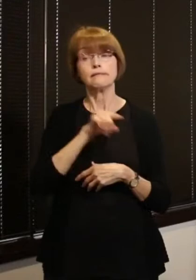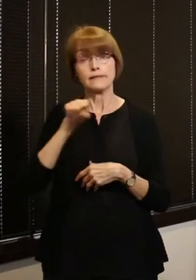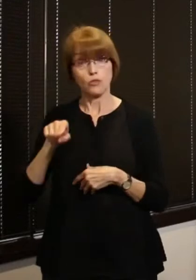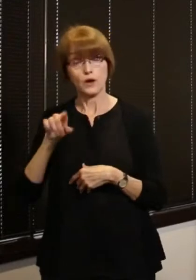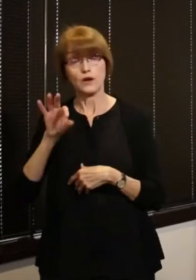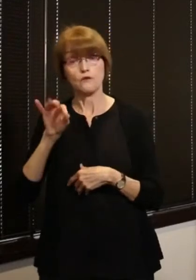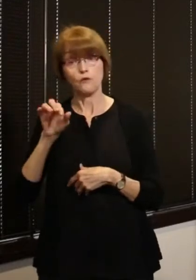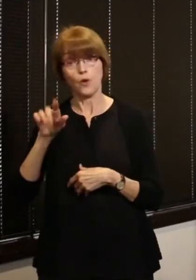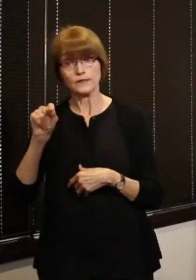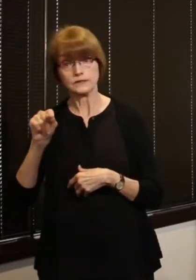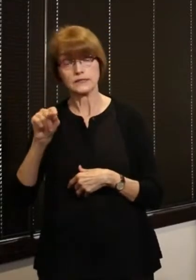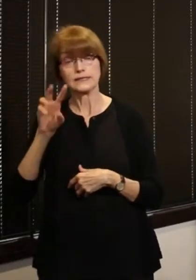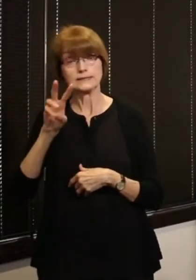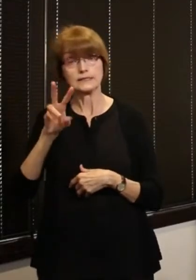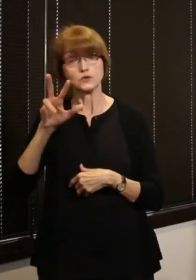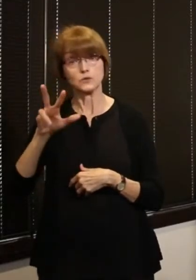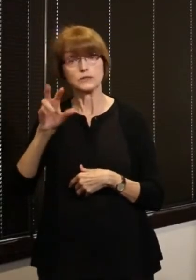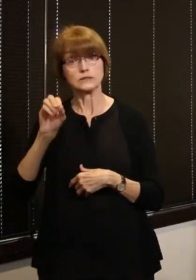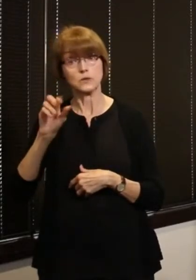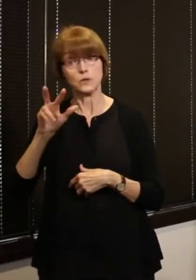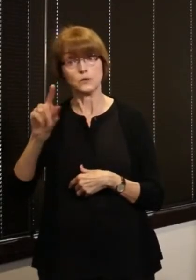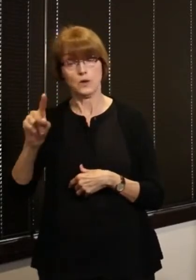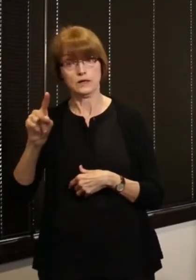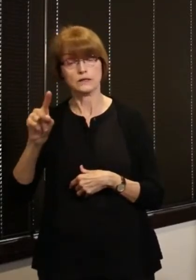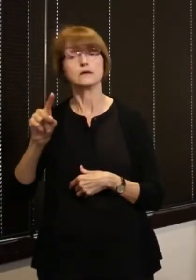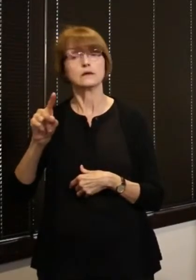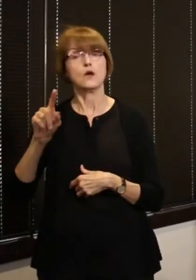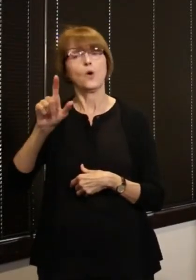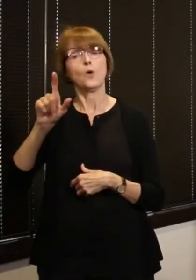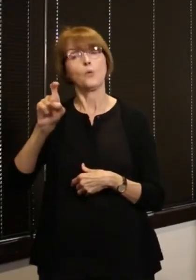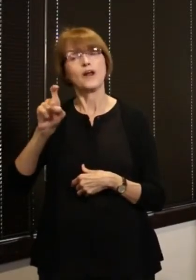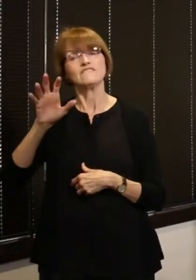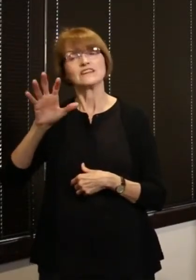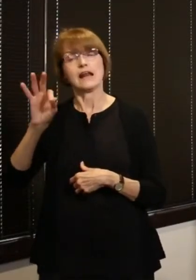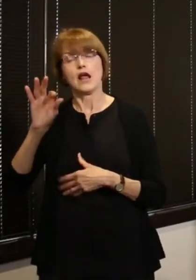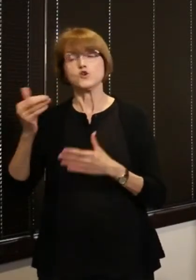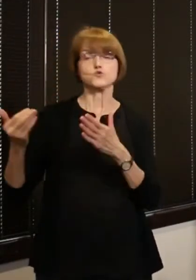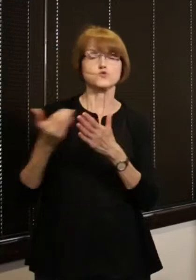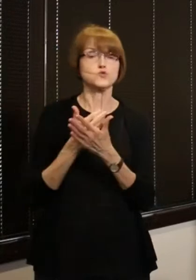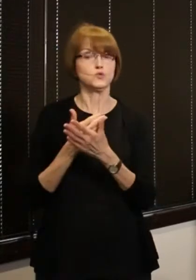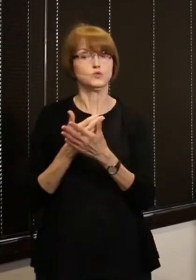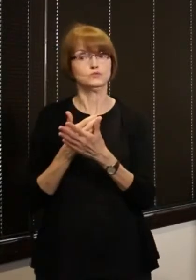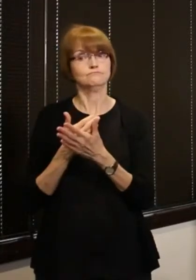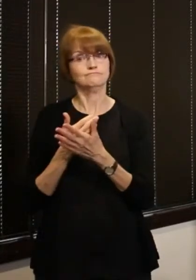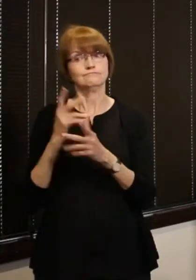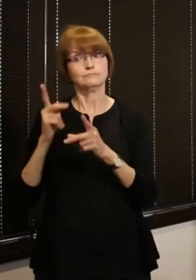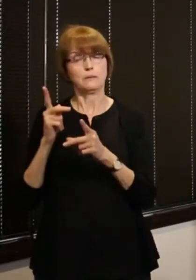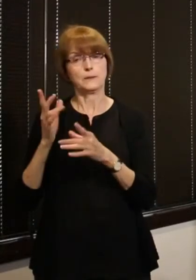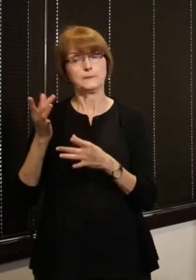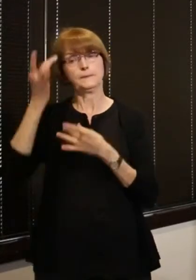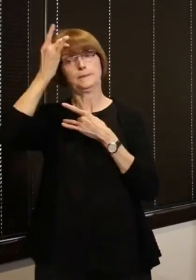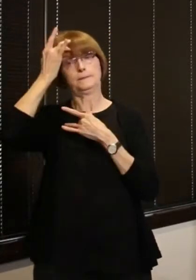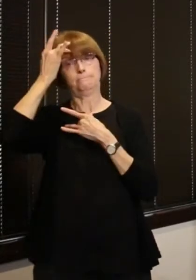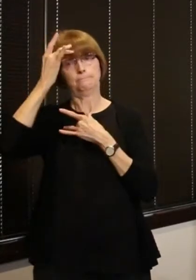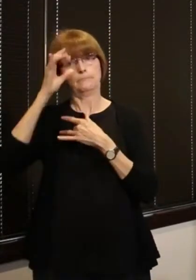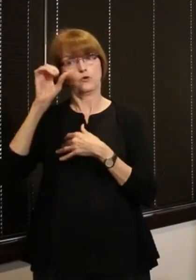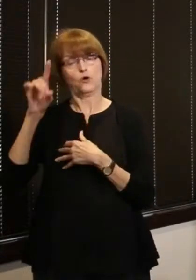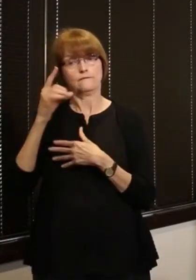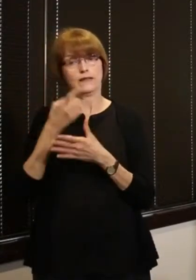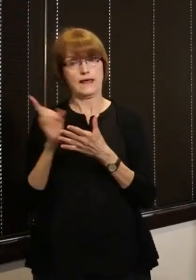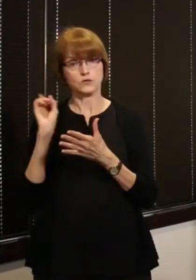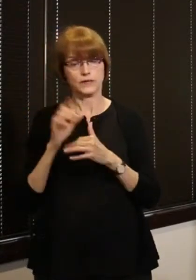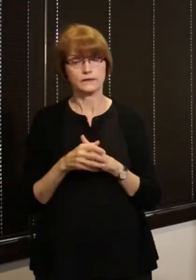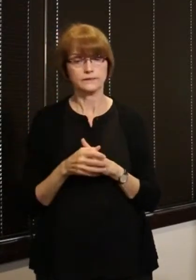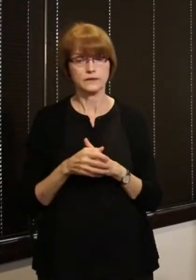the 63031, which saw 159 new cases last week. Now, there's a couple of other